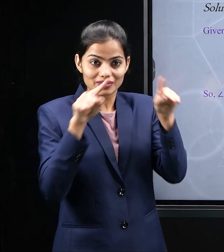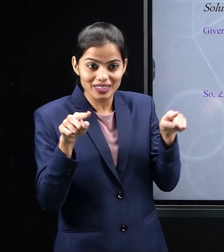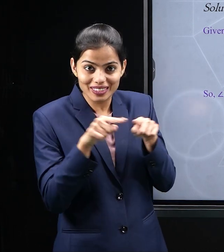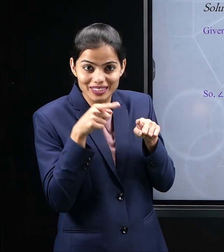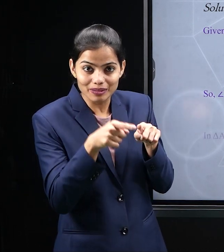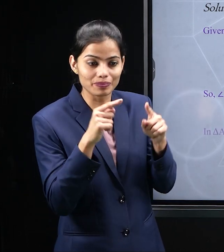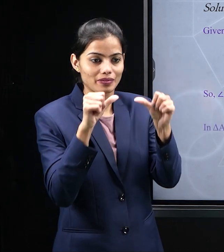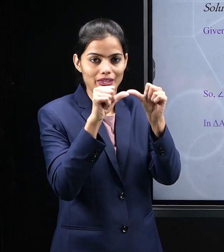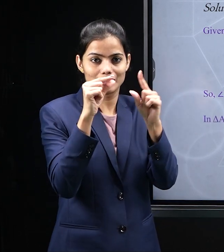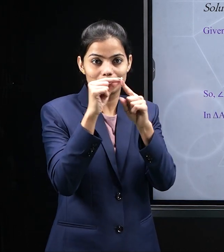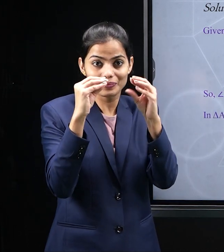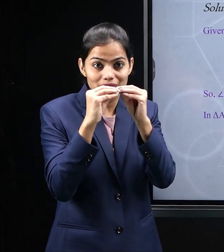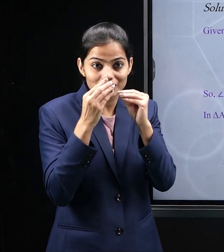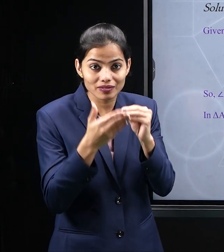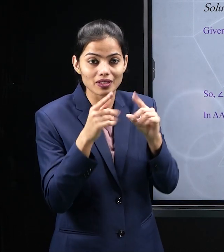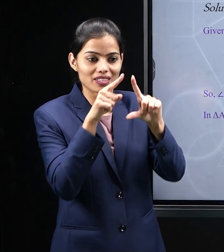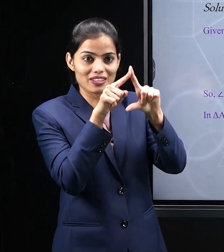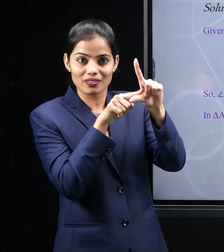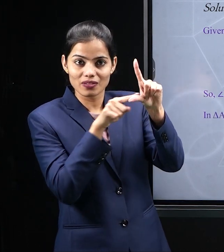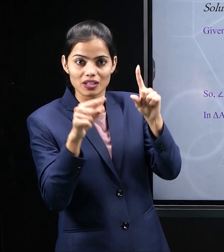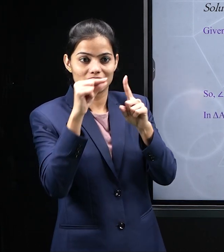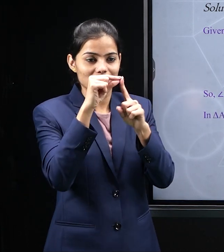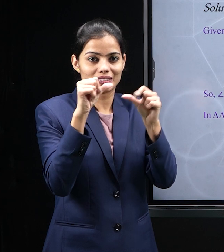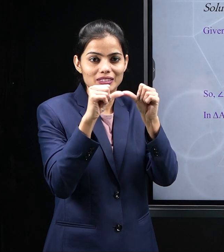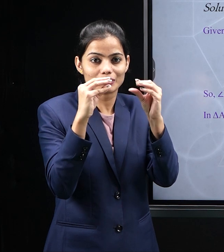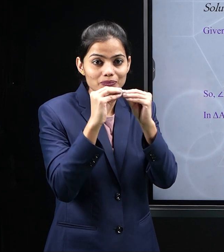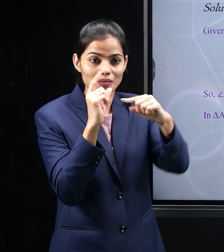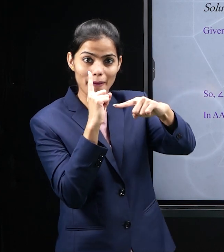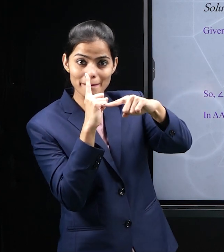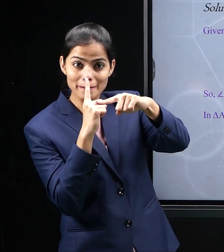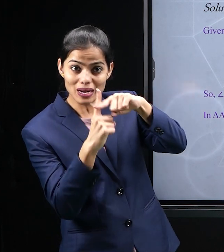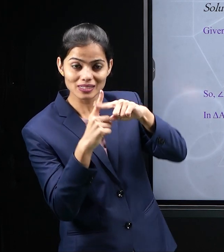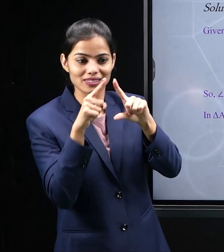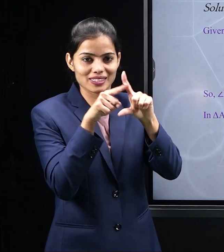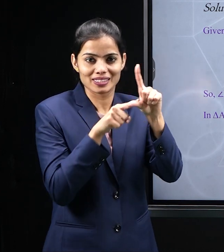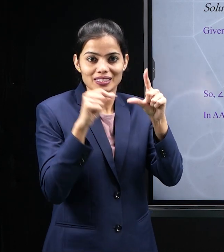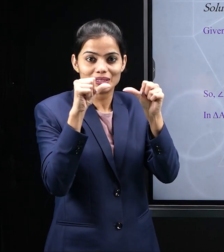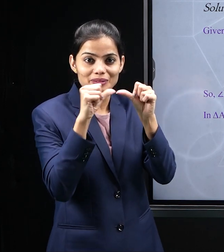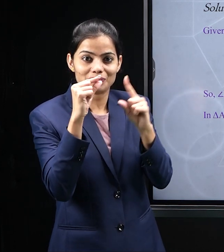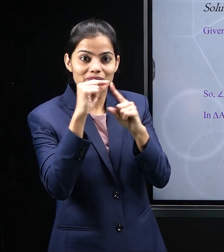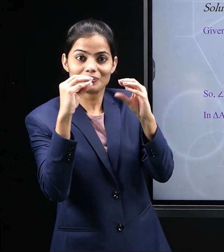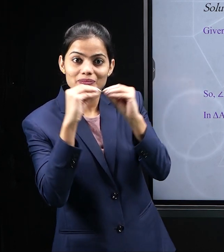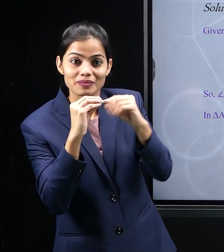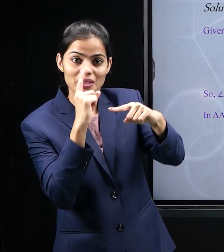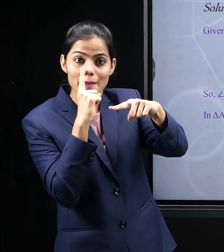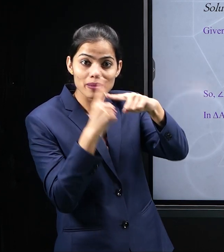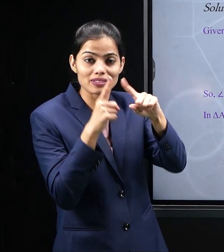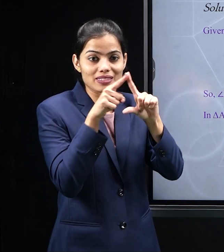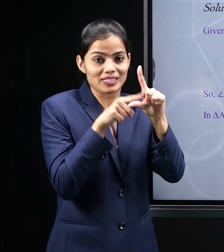triangle APB, angle PAB plus angle APB plus angle